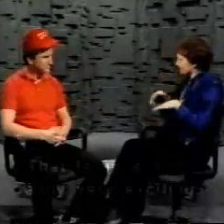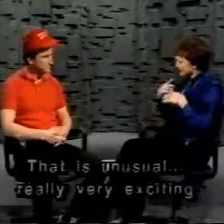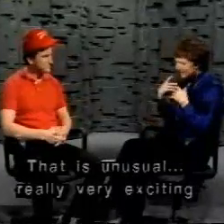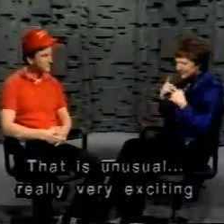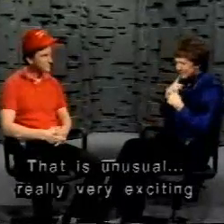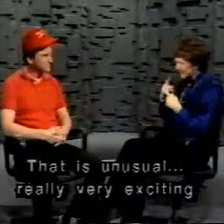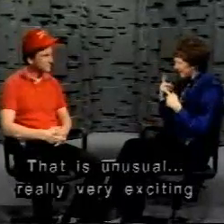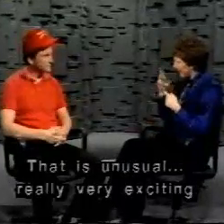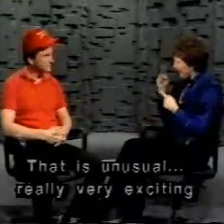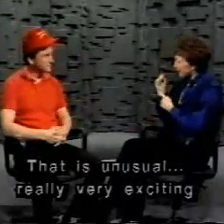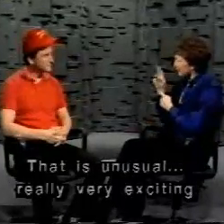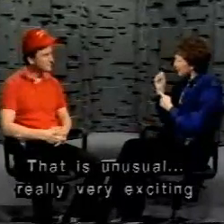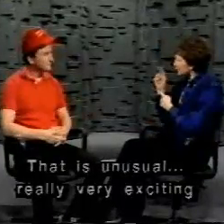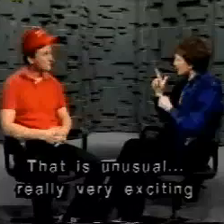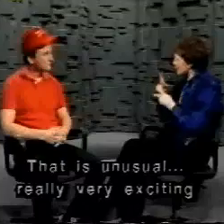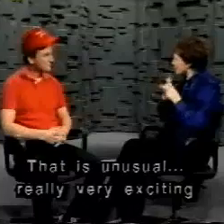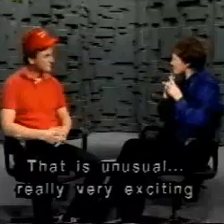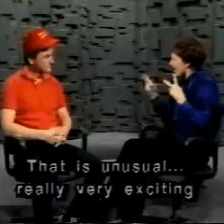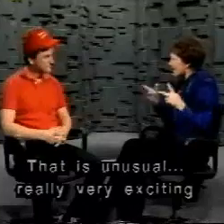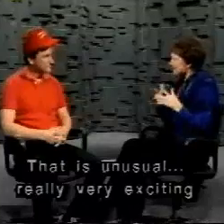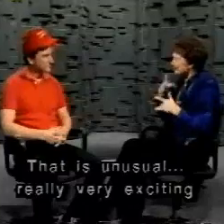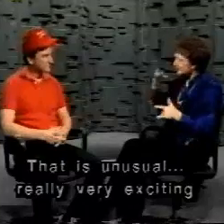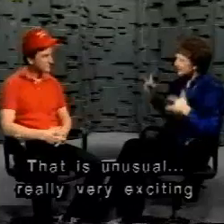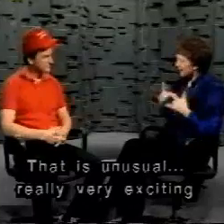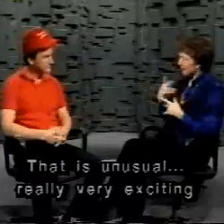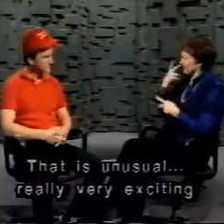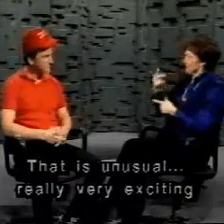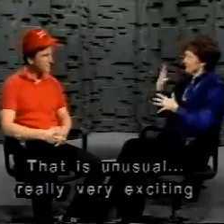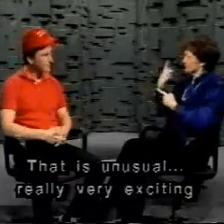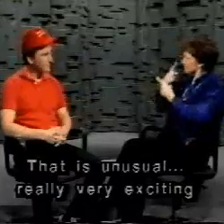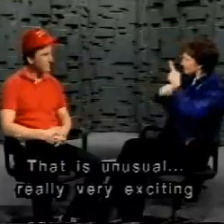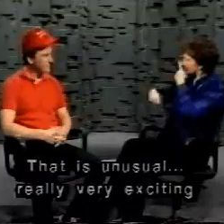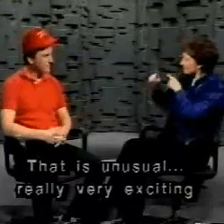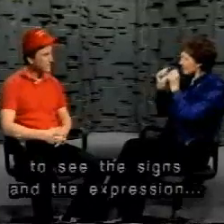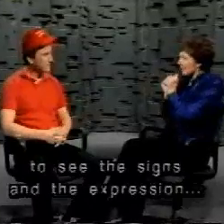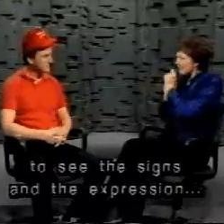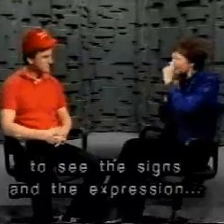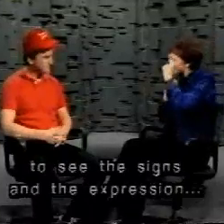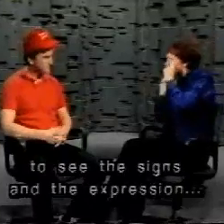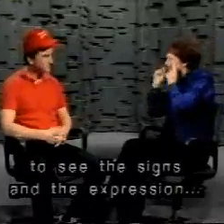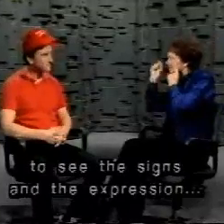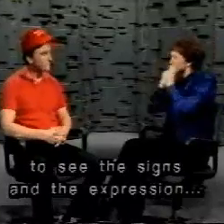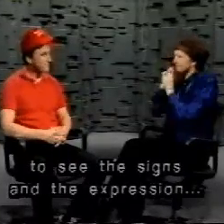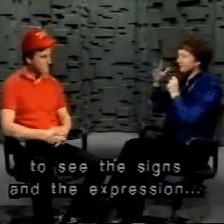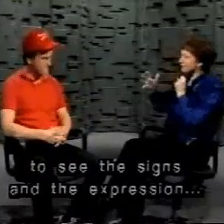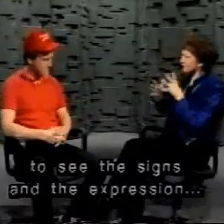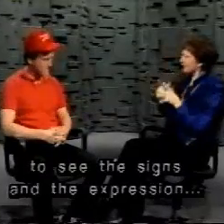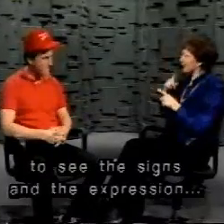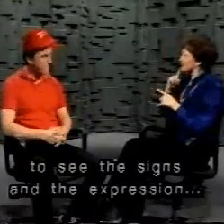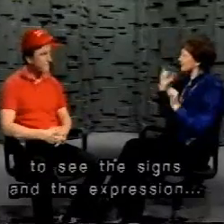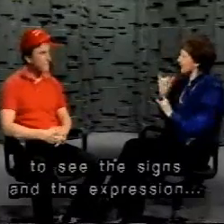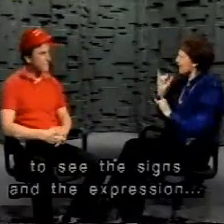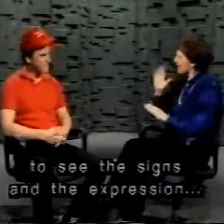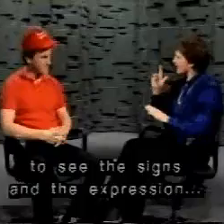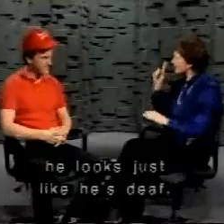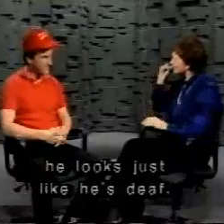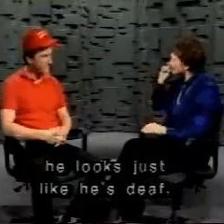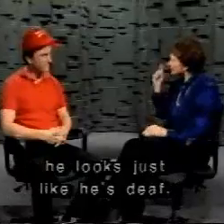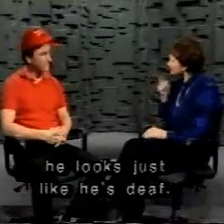That is unusual. Really very exciting to see the signs and the expression. He looks just like he's